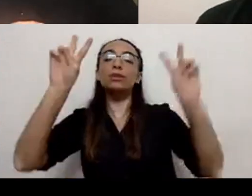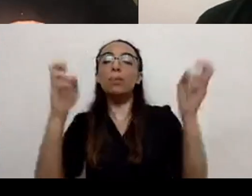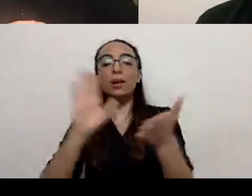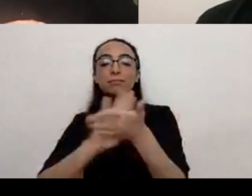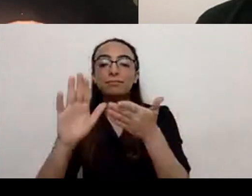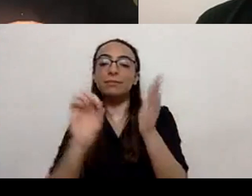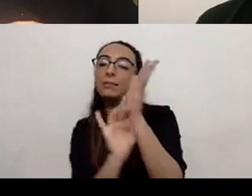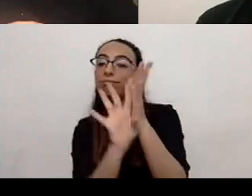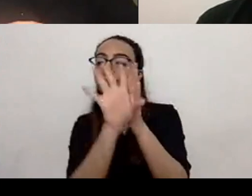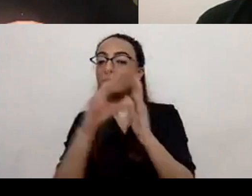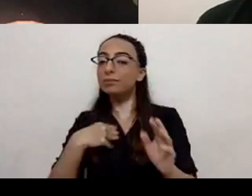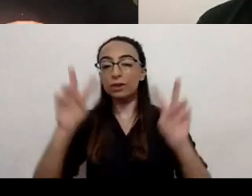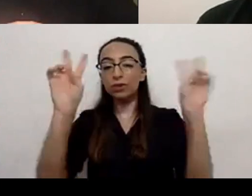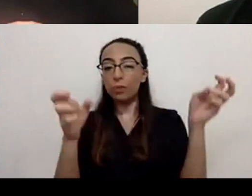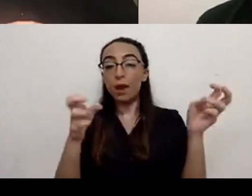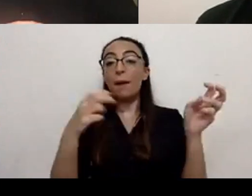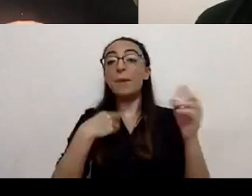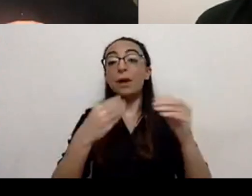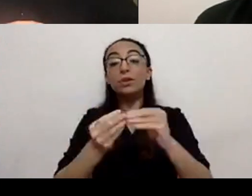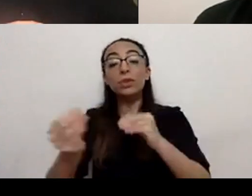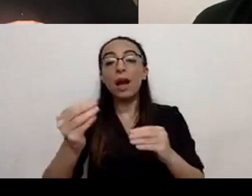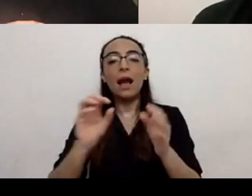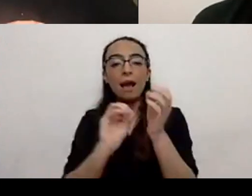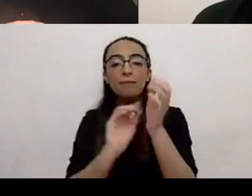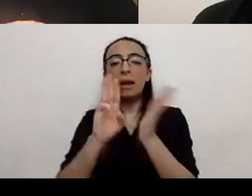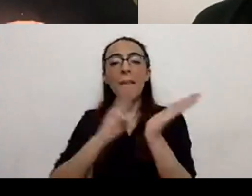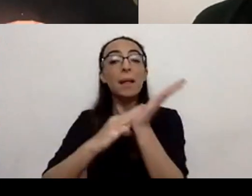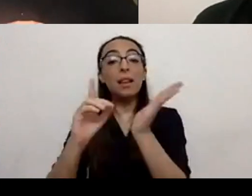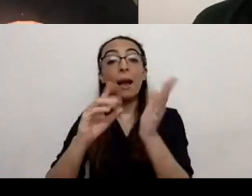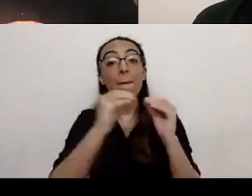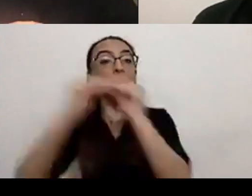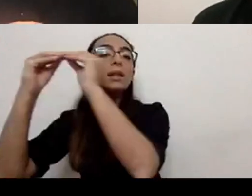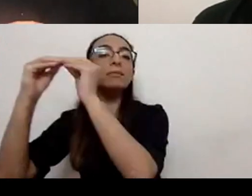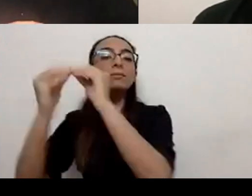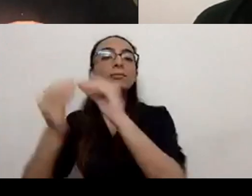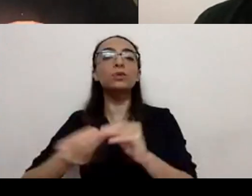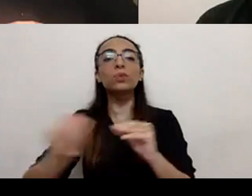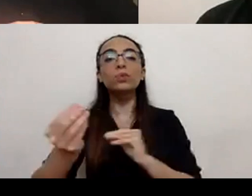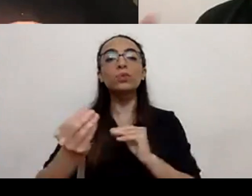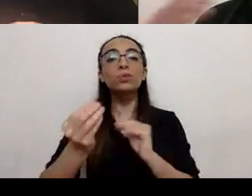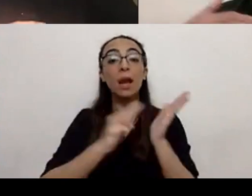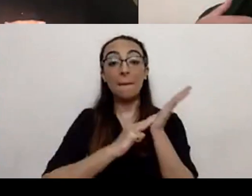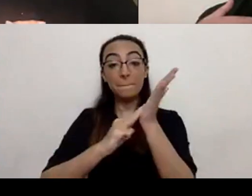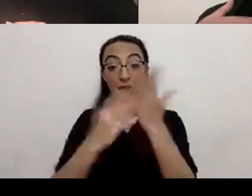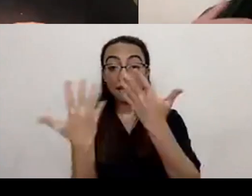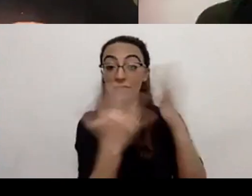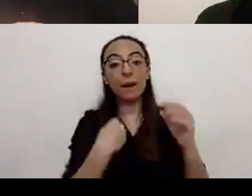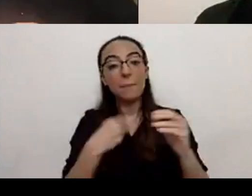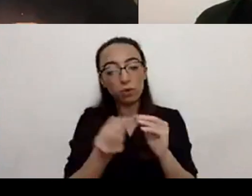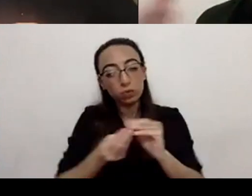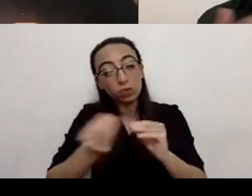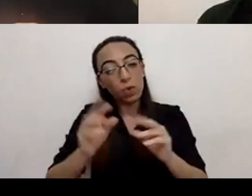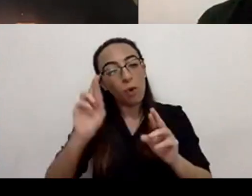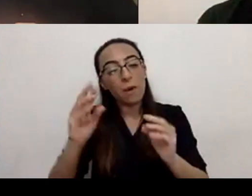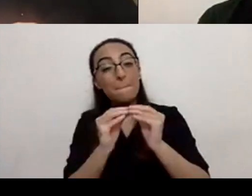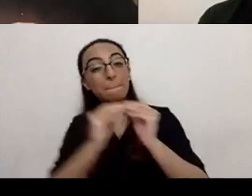probably we'll see it becoming Here a Billion. And let's do it. Let's go beyond the